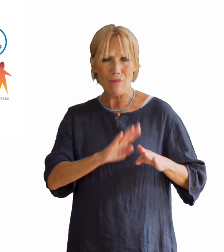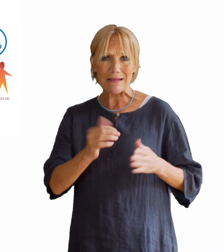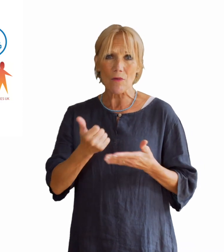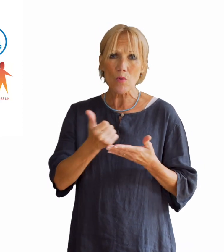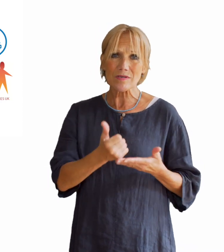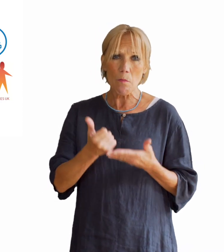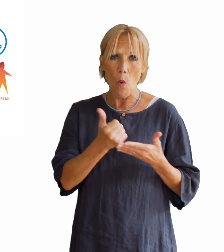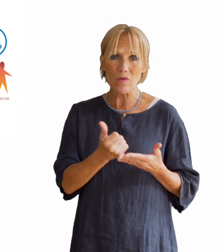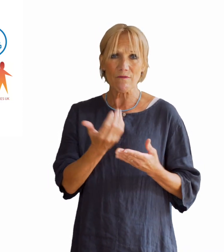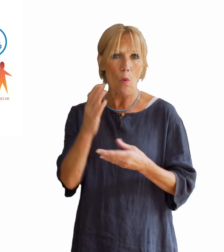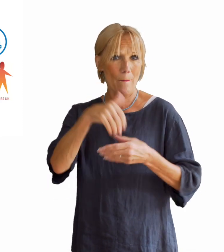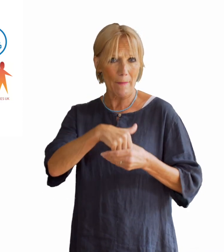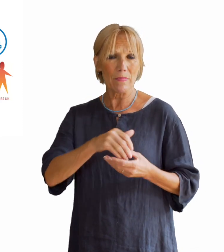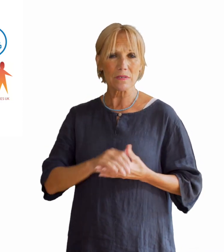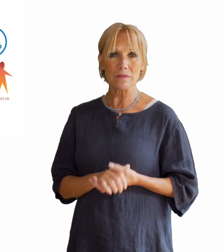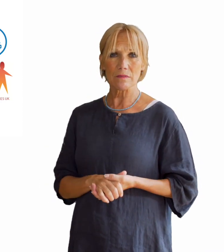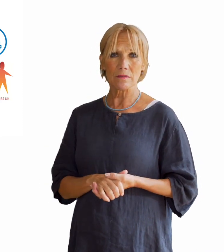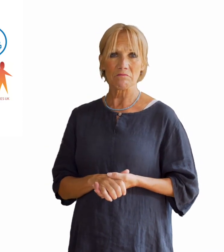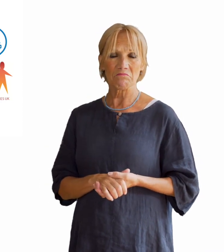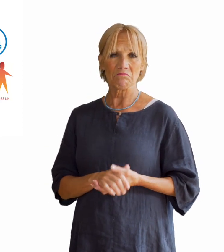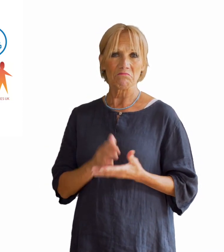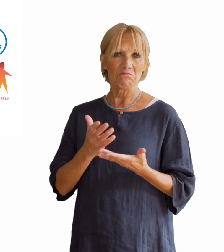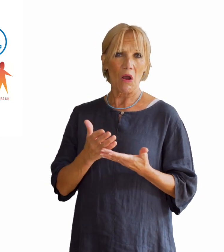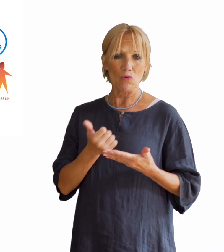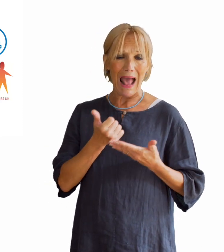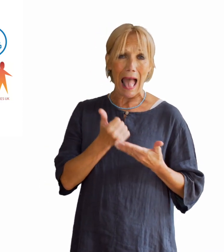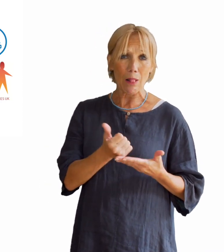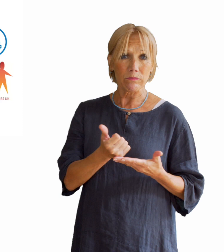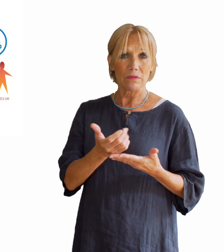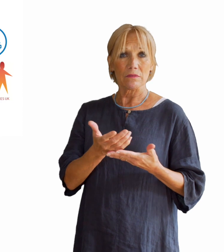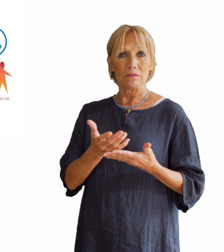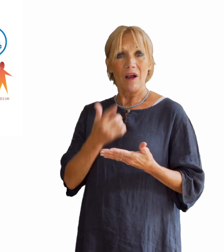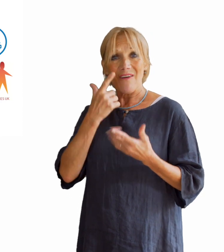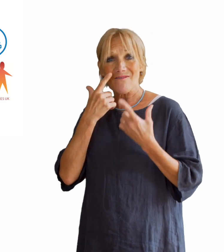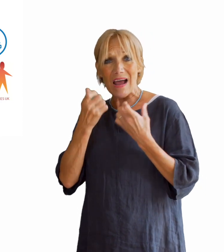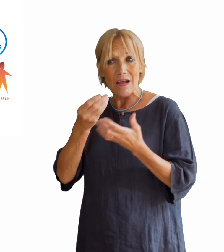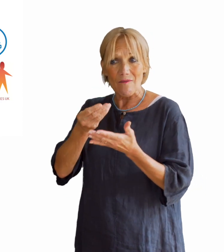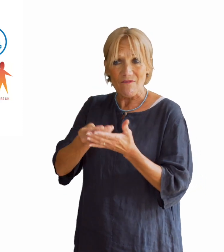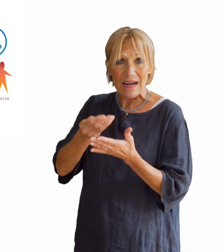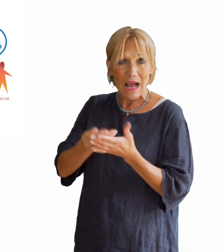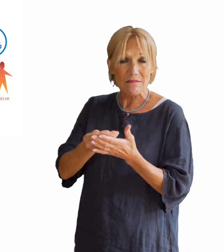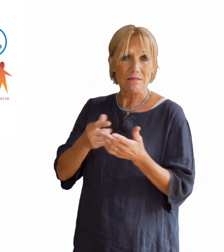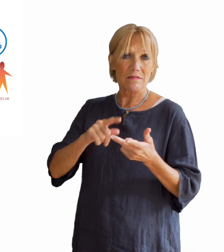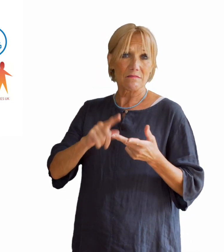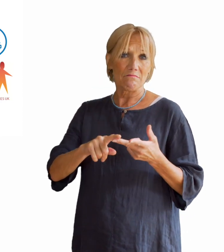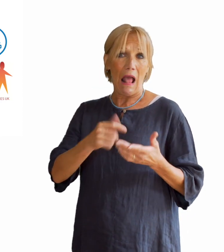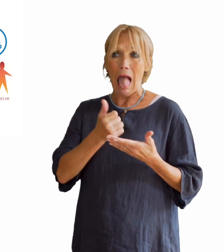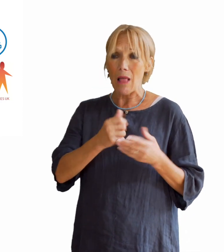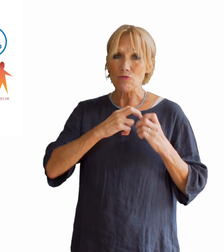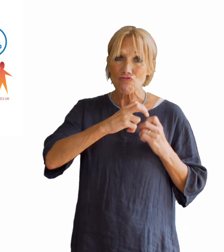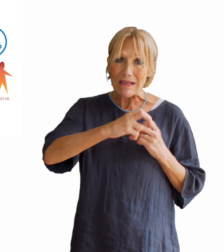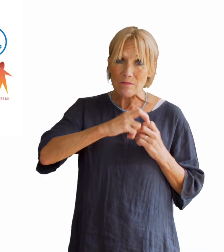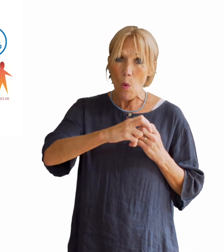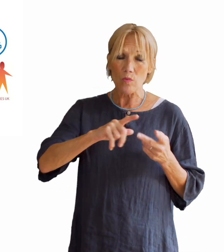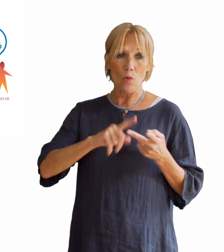potential and returning members. This could include help accessing financial support with transport or